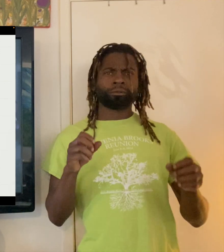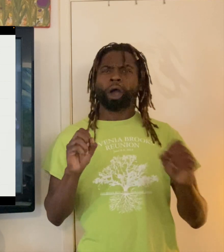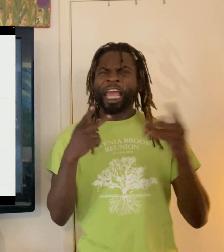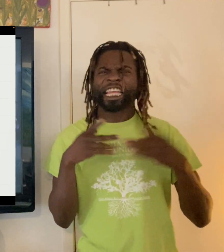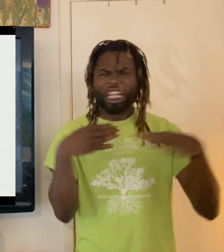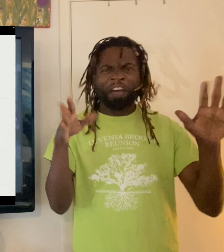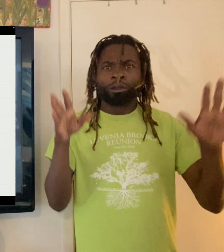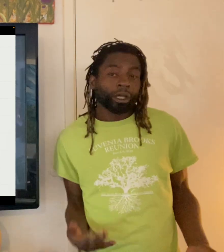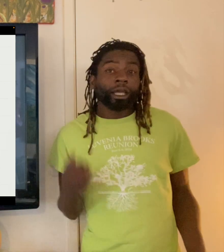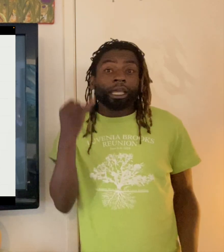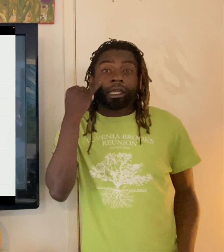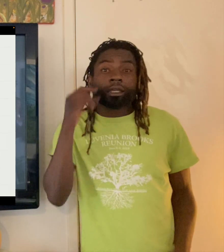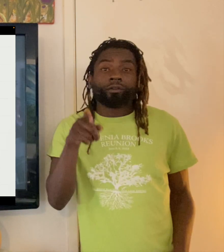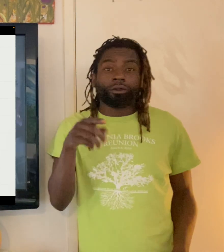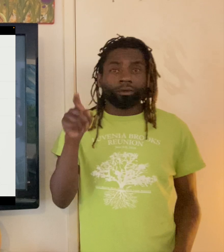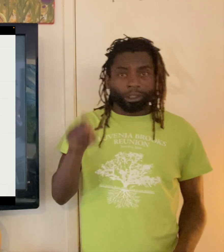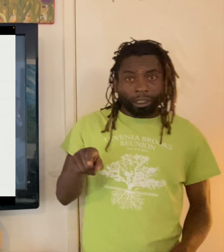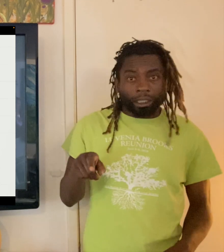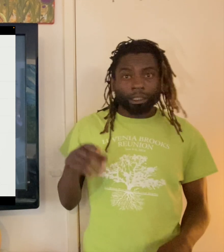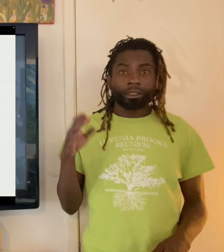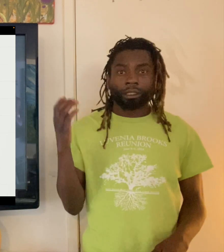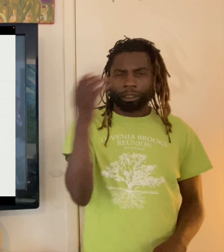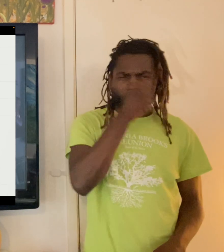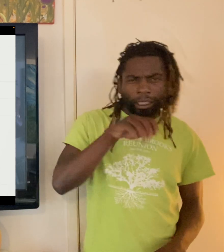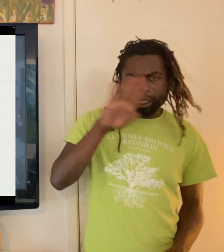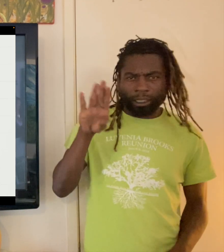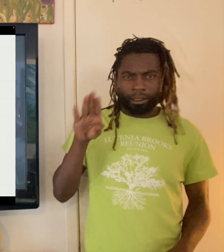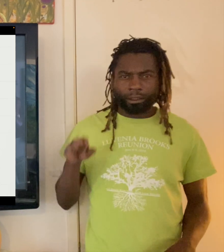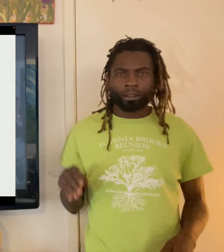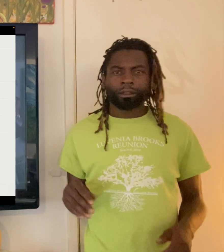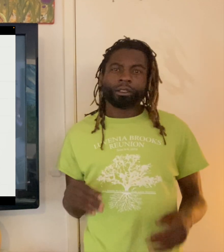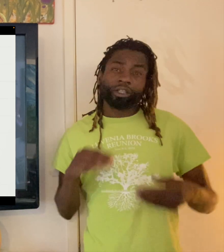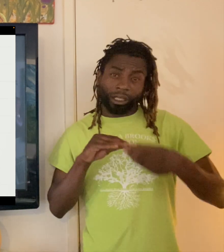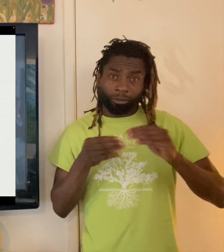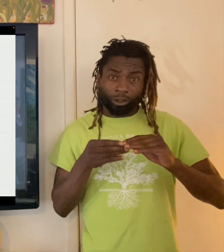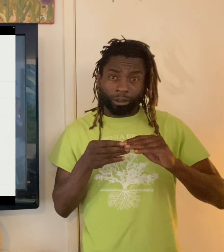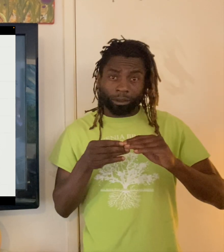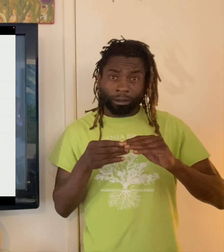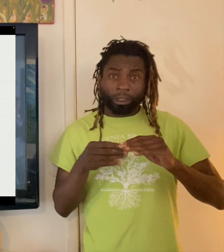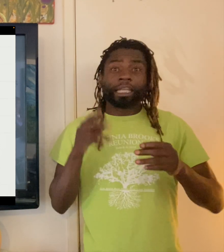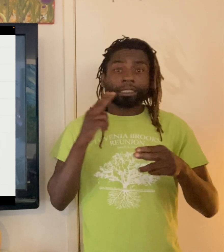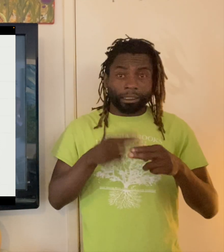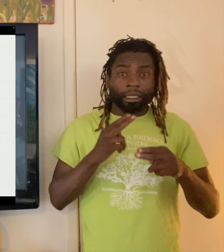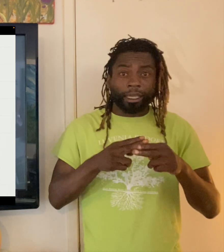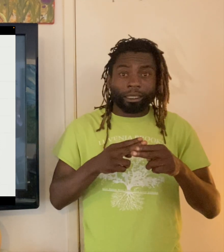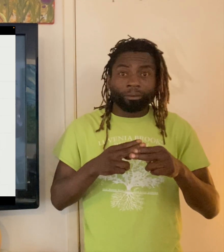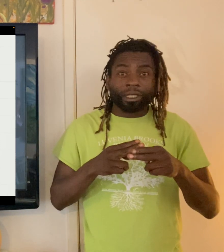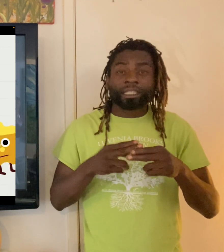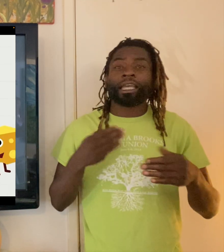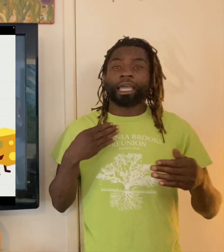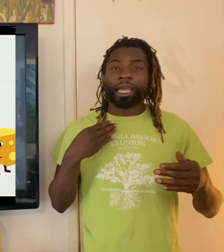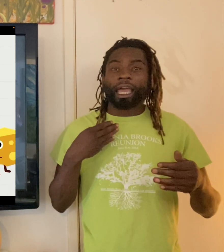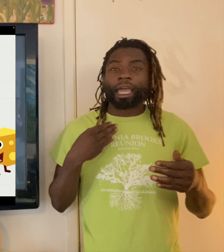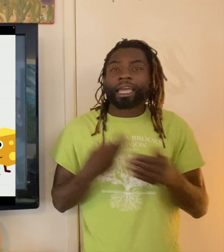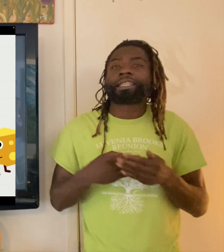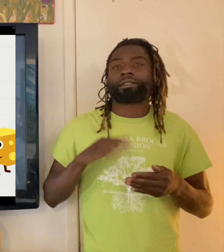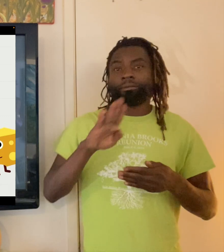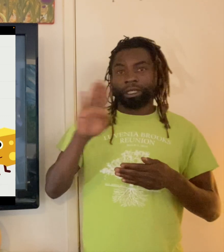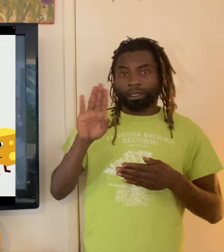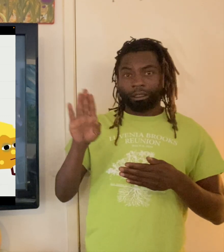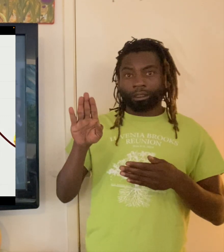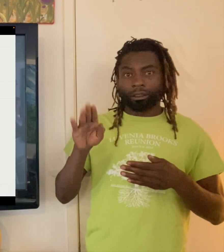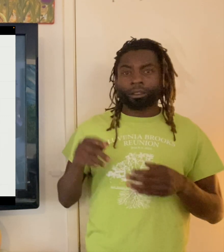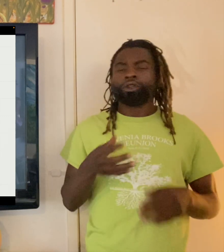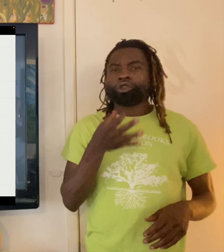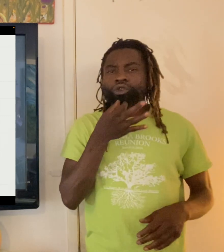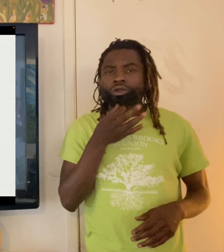Okay, that's enough. So, when we want to guess something that is about the numbers, we call it estimating. Estimating!